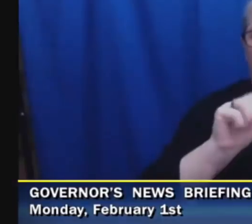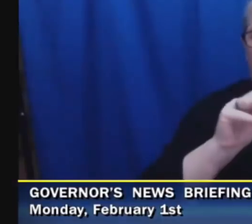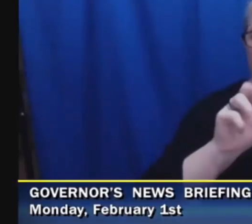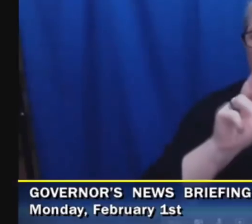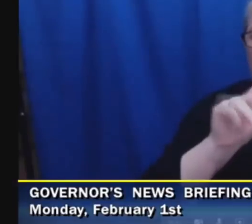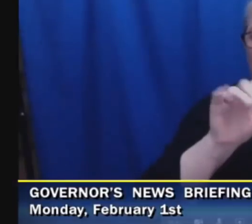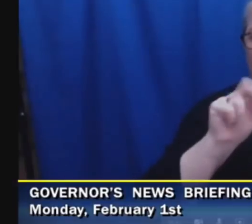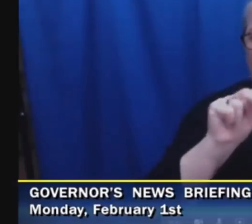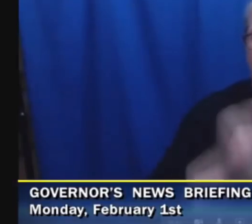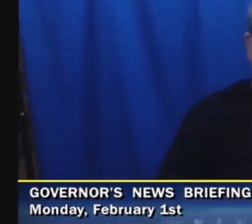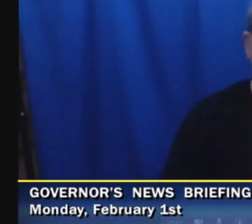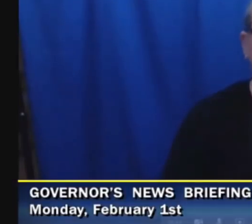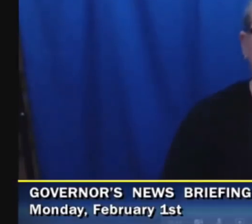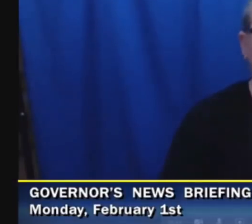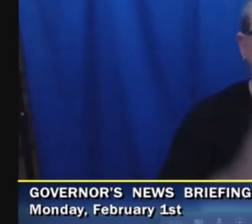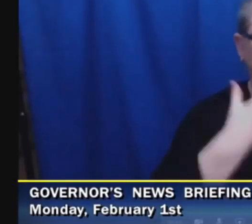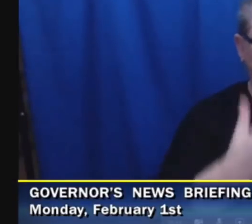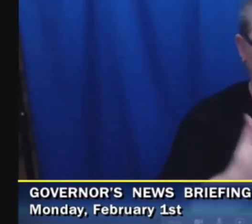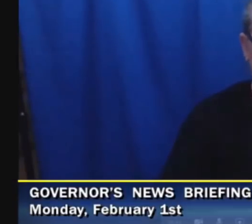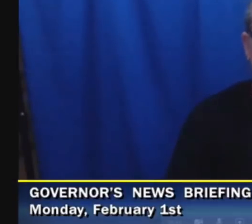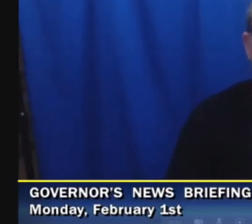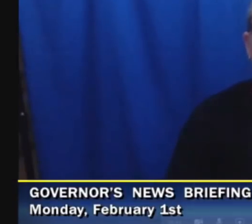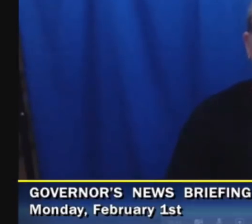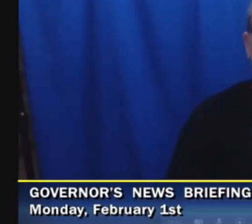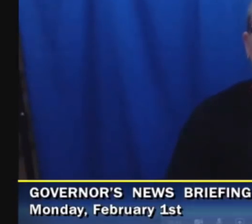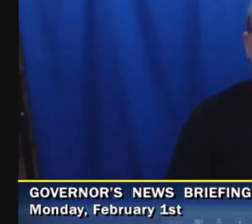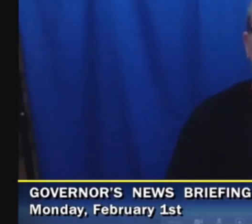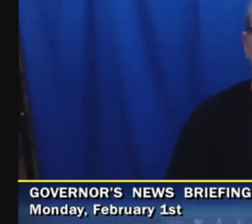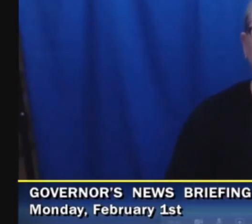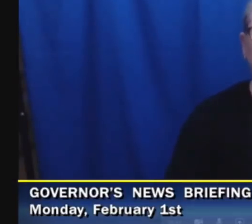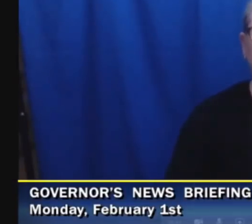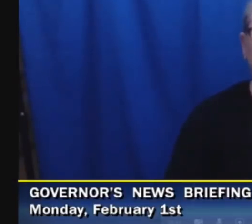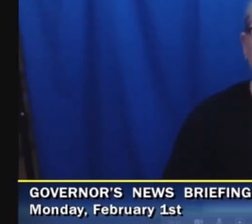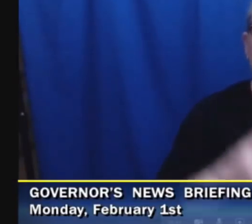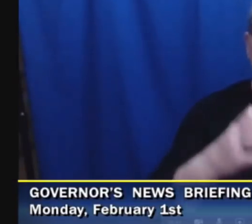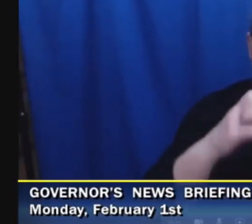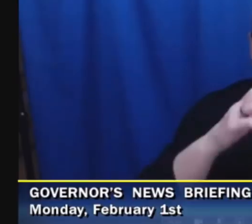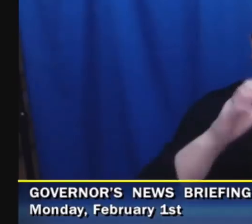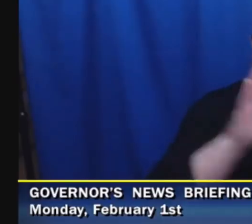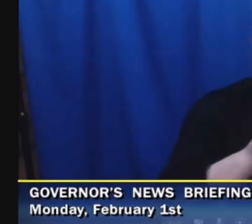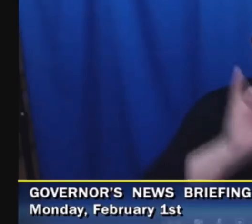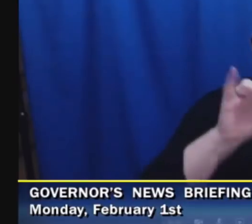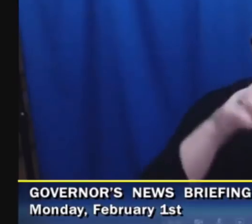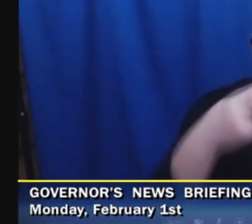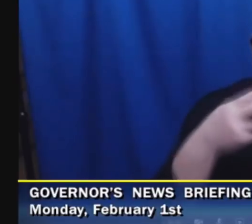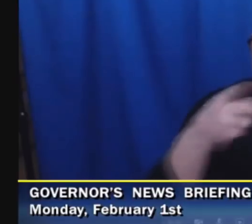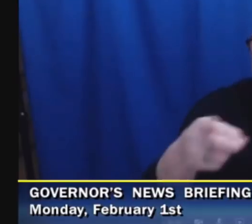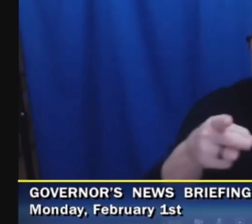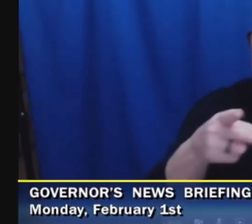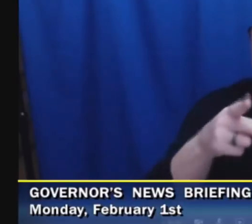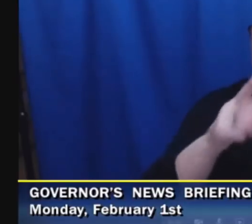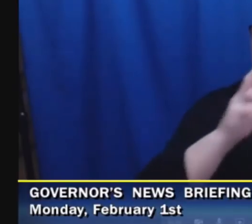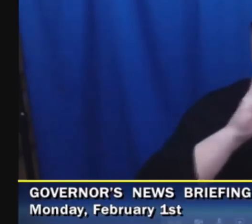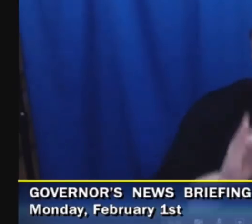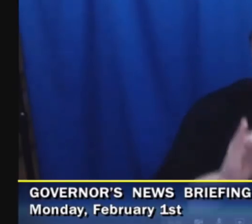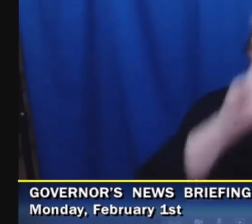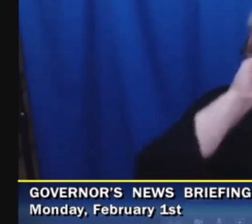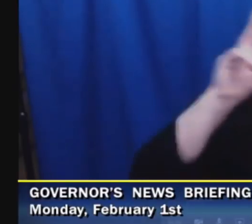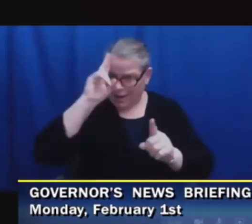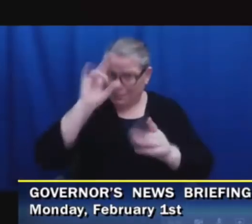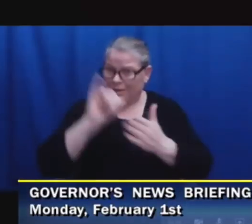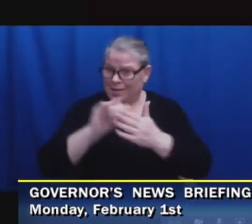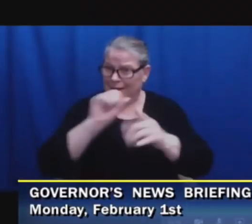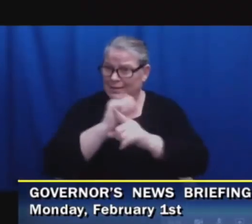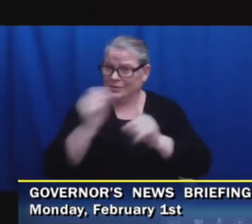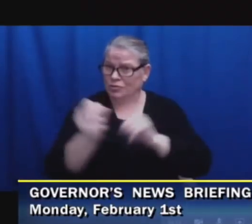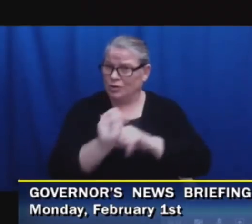Thanks. I'd like to just follow up with Josh just to confirm. So the situation at Waterbury Hospital, that was a case where